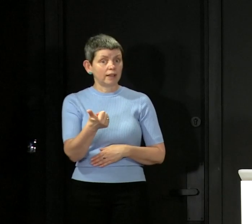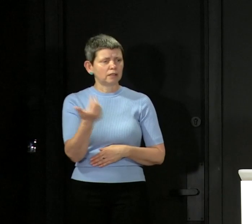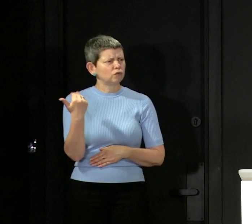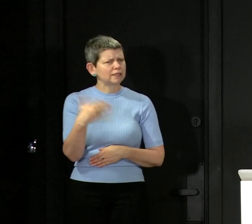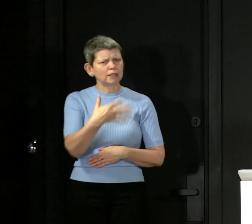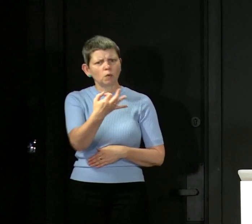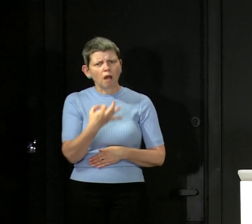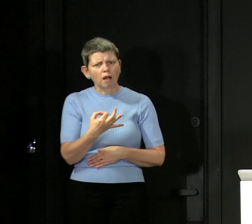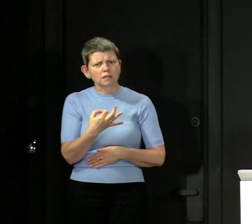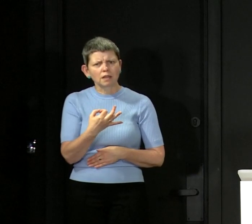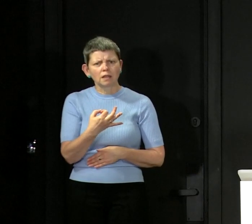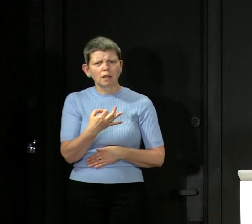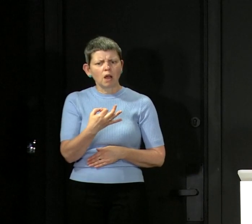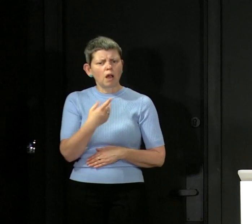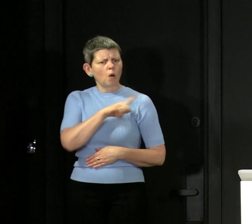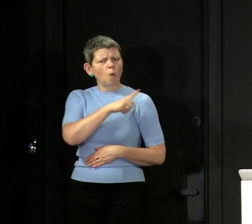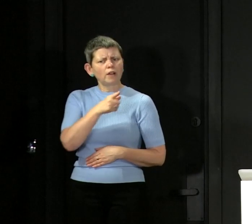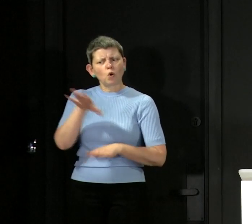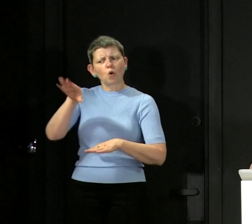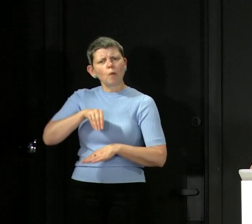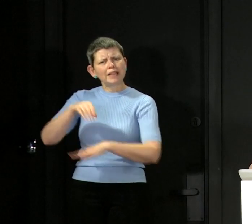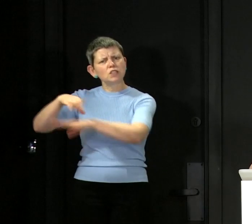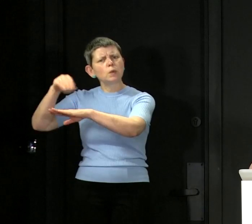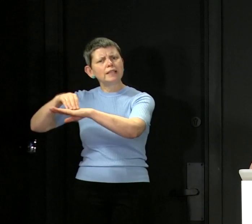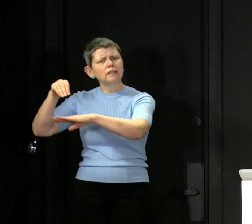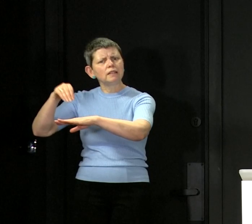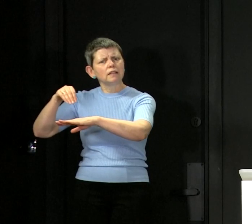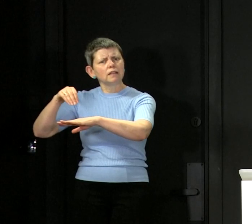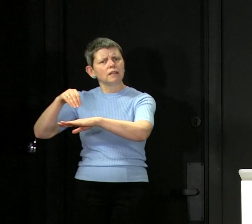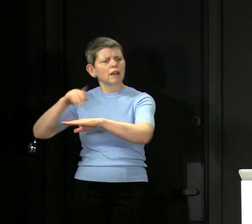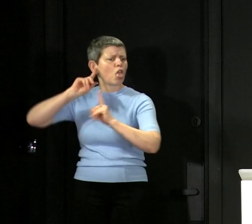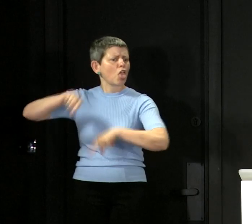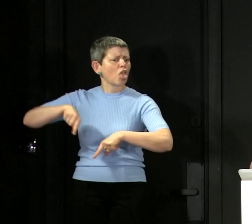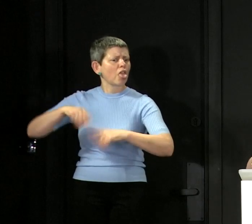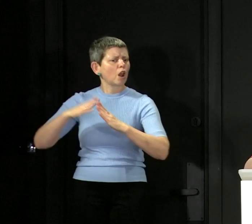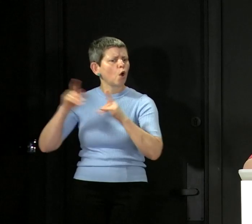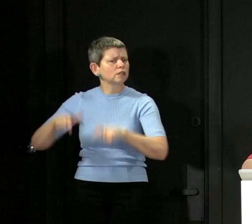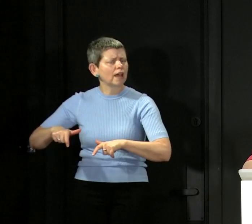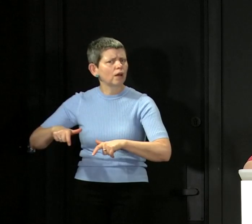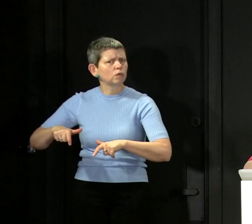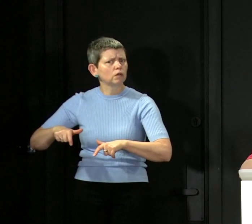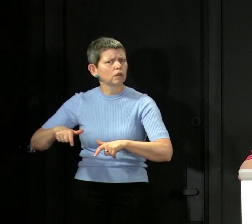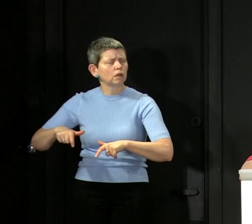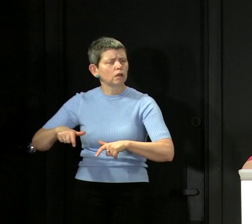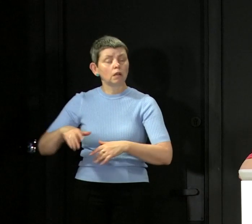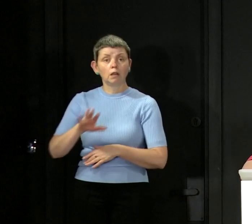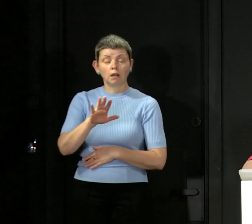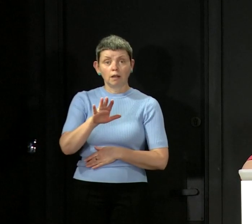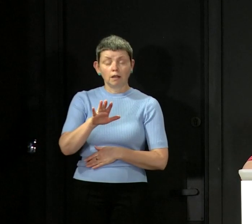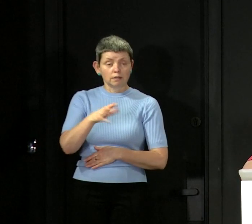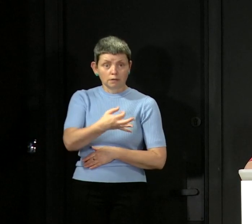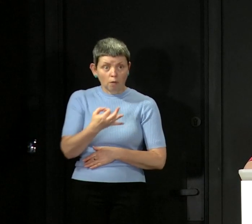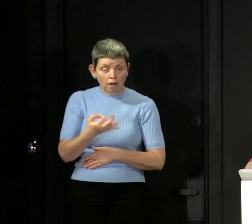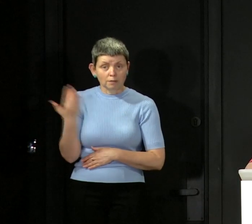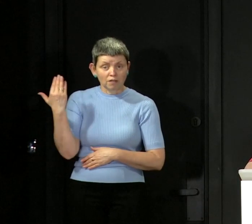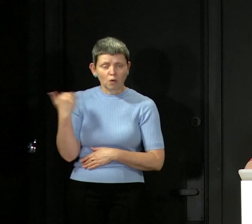why didn't we follow some Swedish experts' advice and not have lockdown at all, because the virus will just take its course. And this brings me back